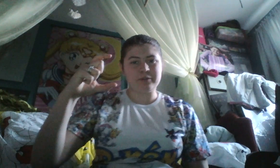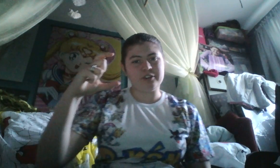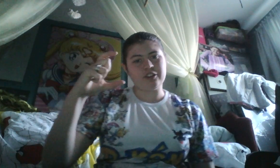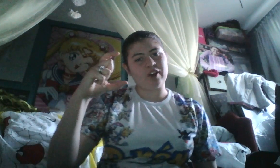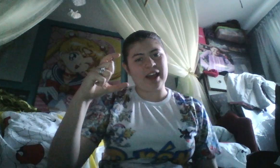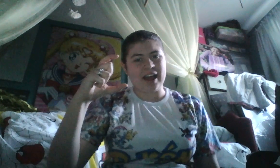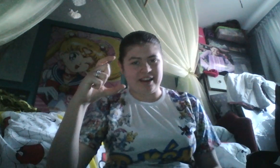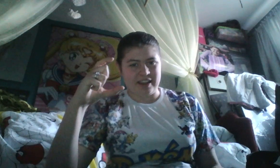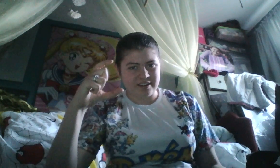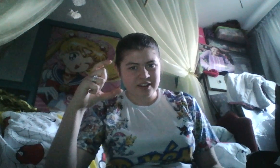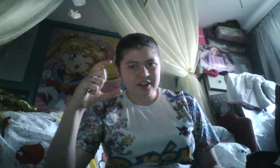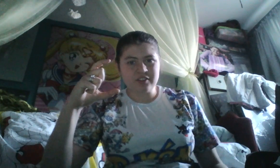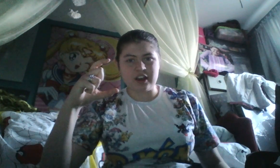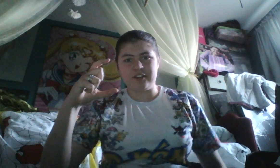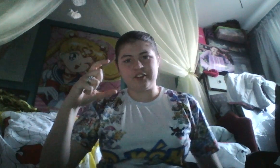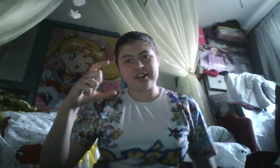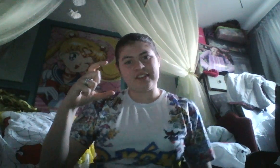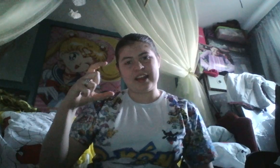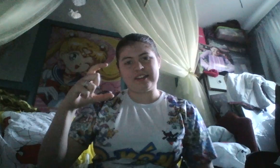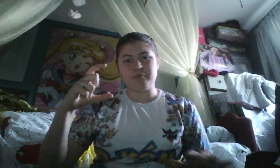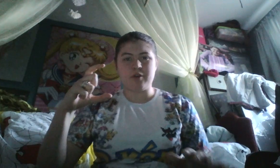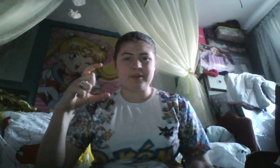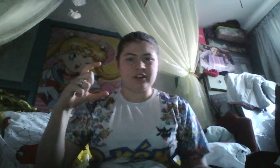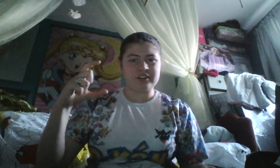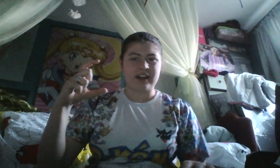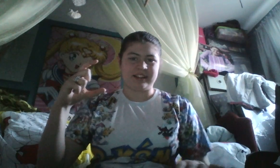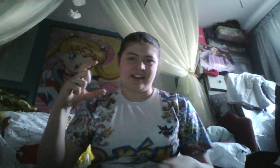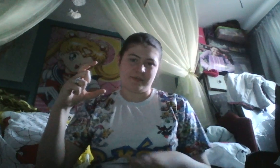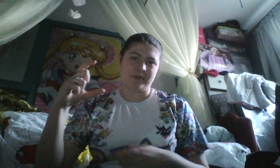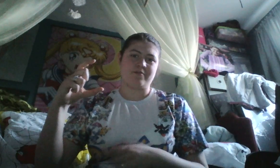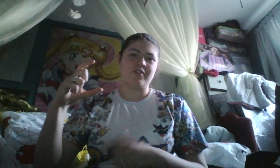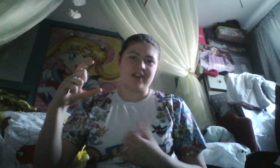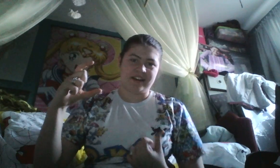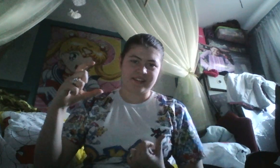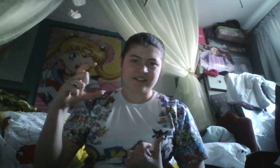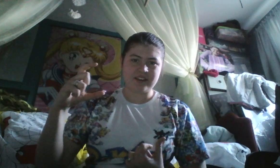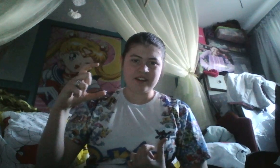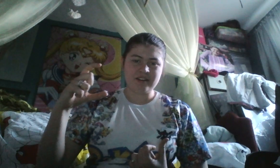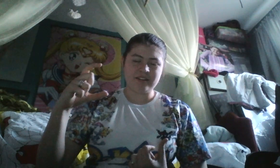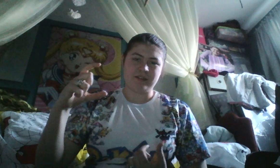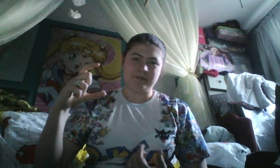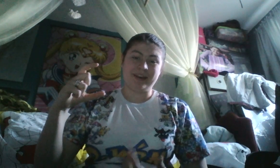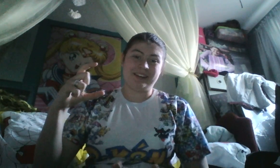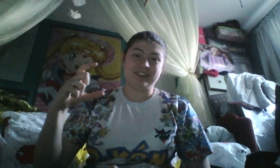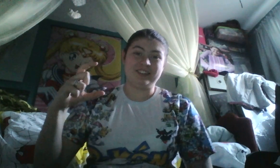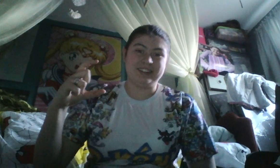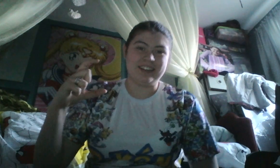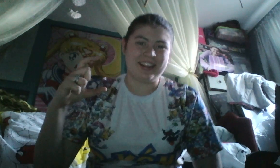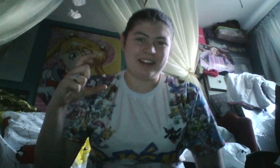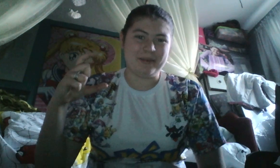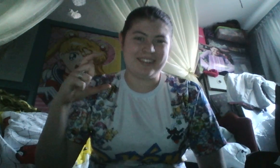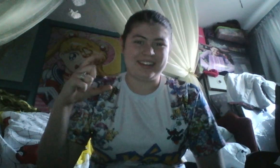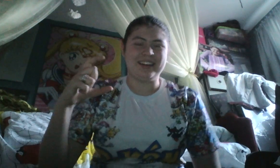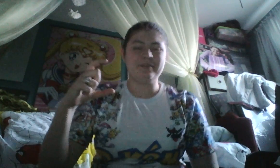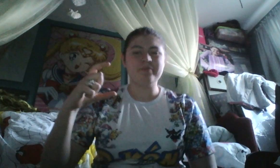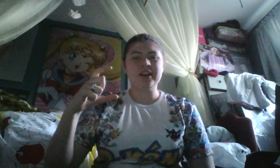doing this right-handed, so if you're left-handed it'll probably look like this, but in reverse. Well, you're doing your left hand basically.